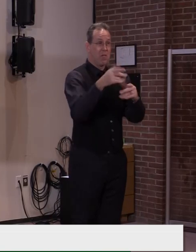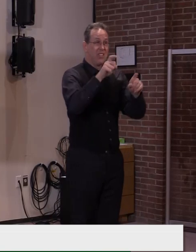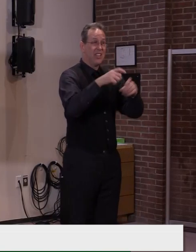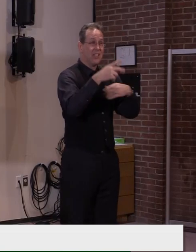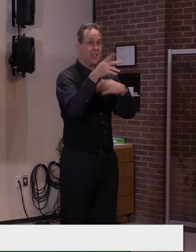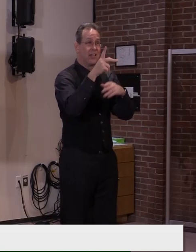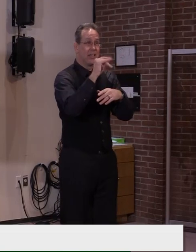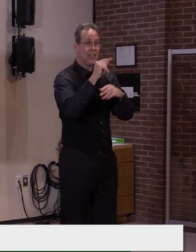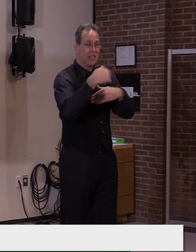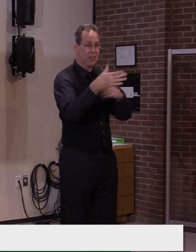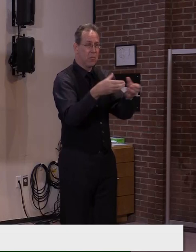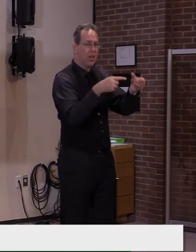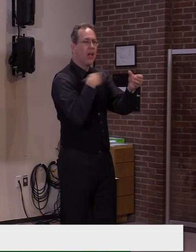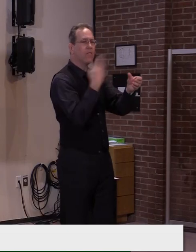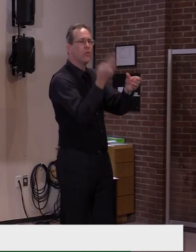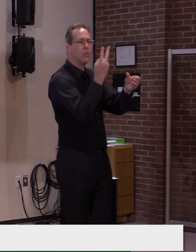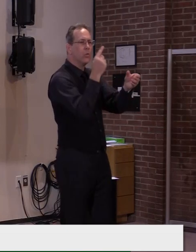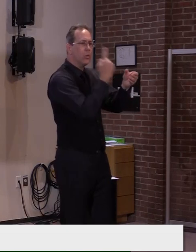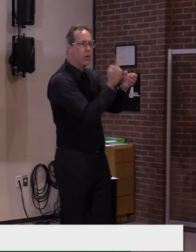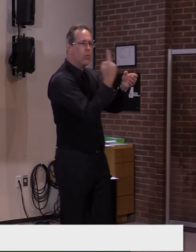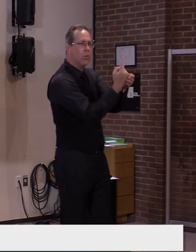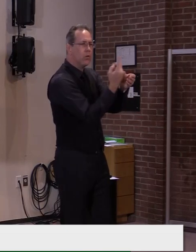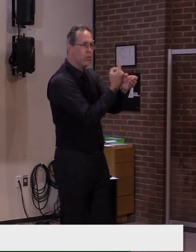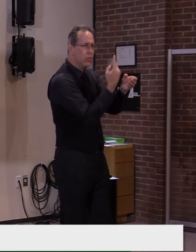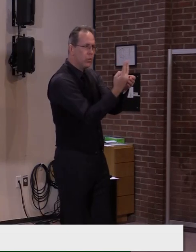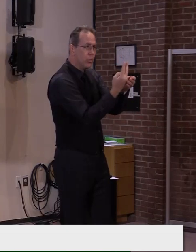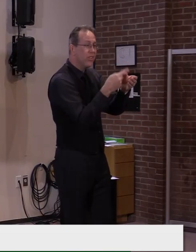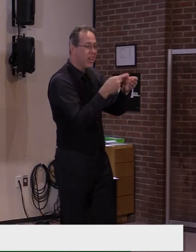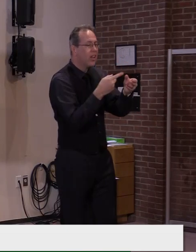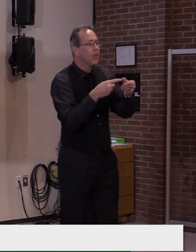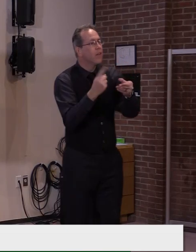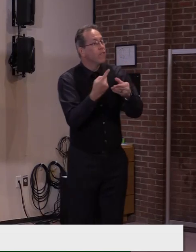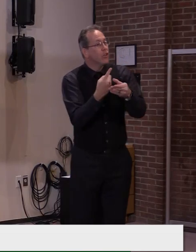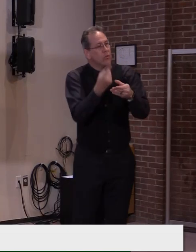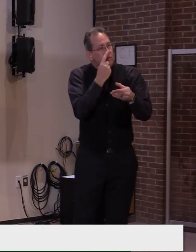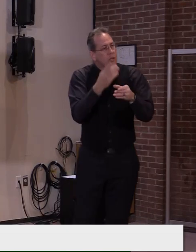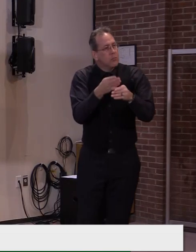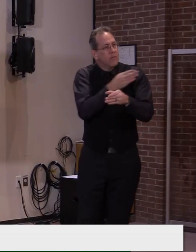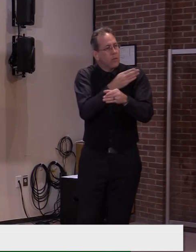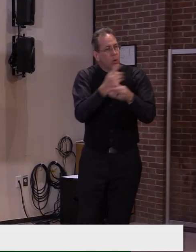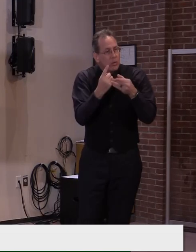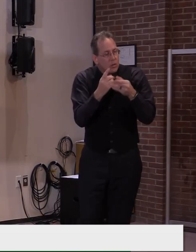existing testing sites and 8 pop-up locations run by VTrans.